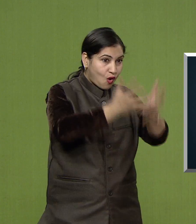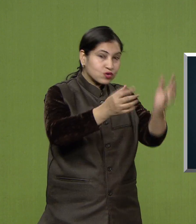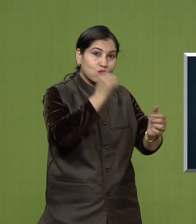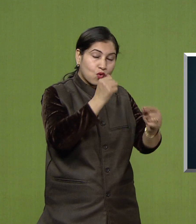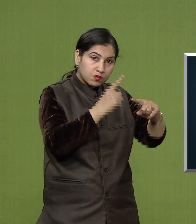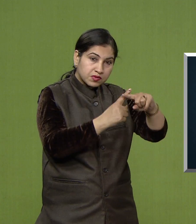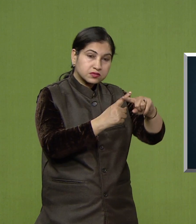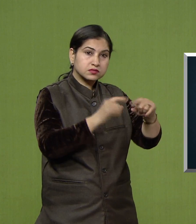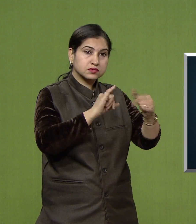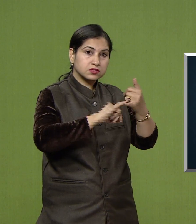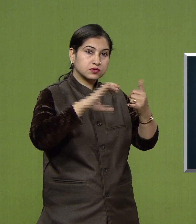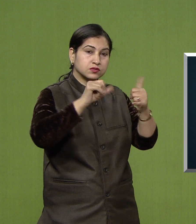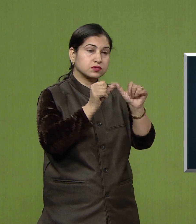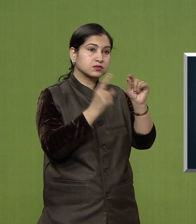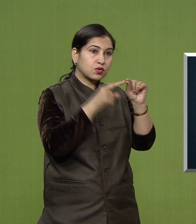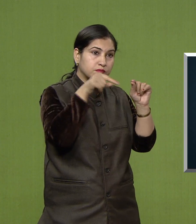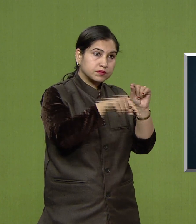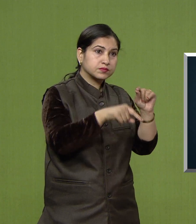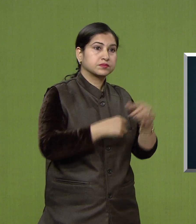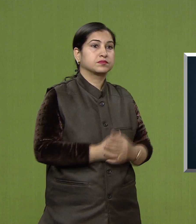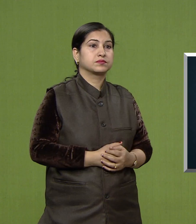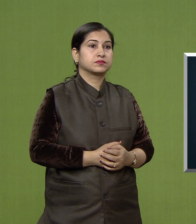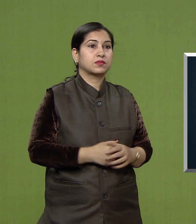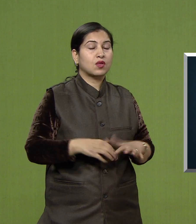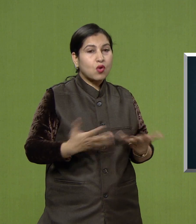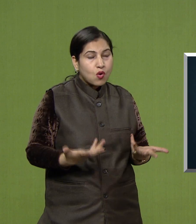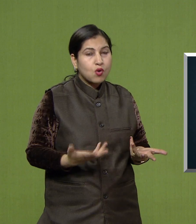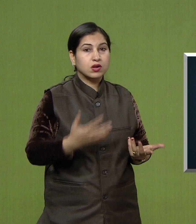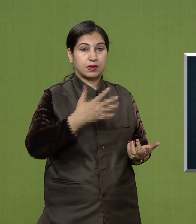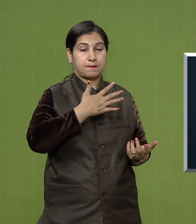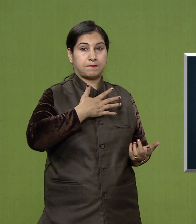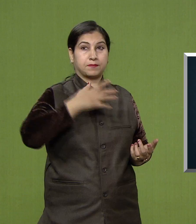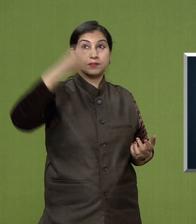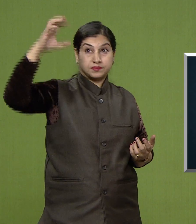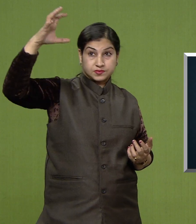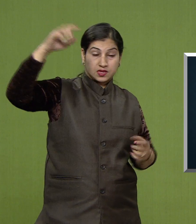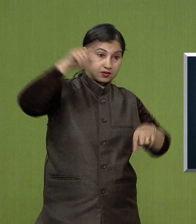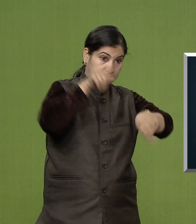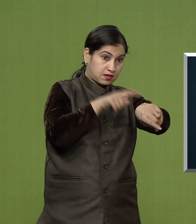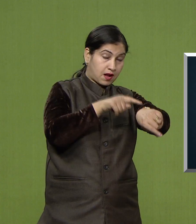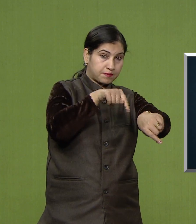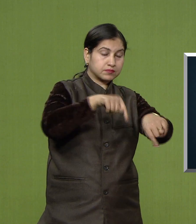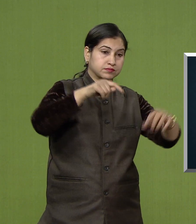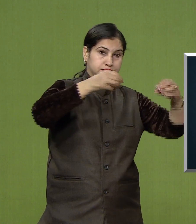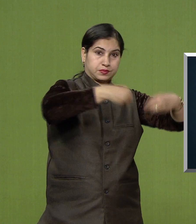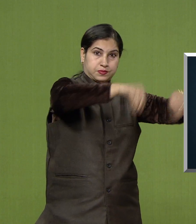soap, dry on grass or shrub or plant in the sunlight. And for